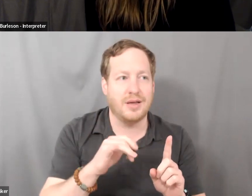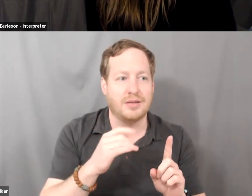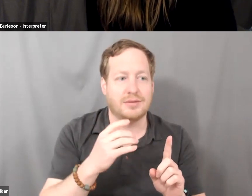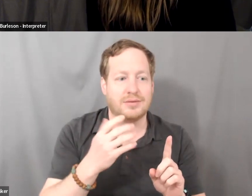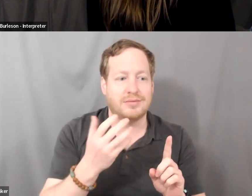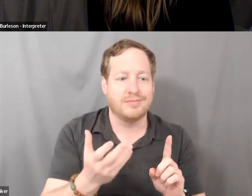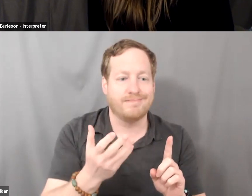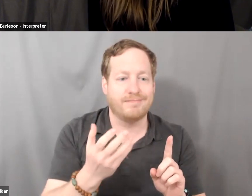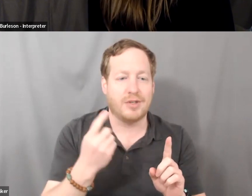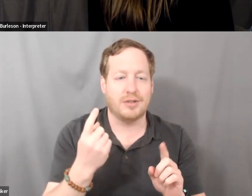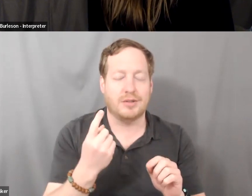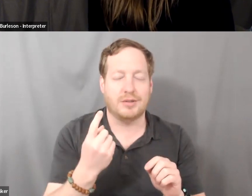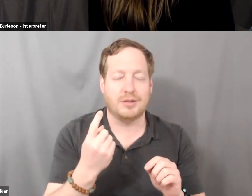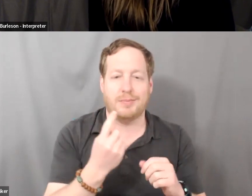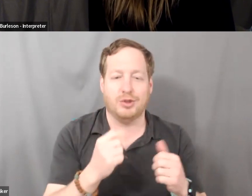with ADA,